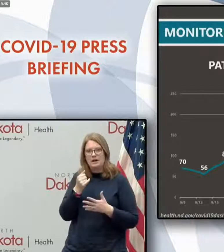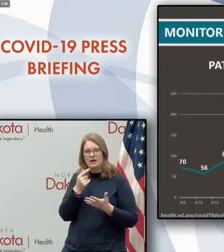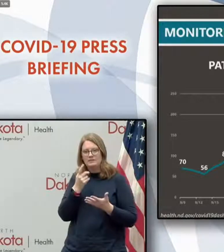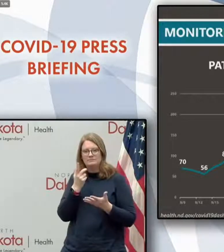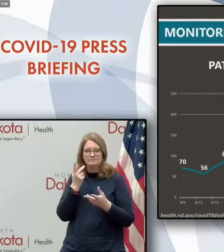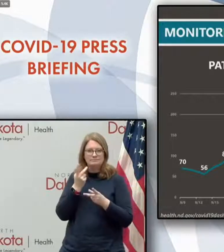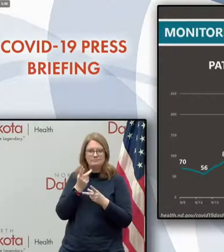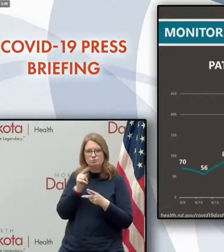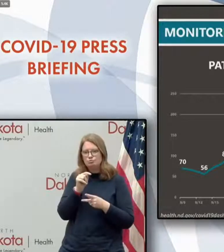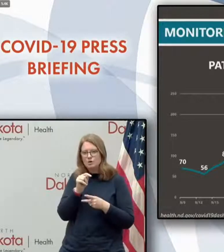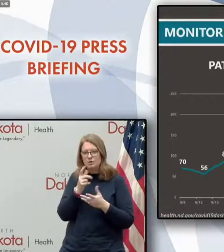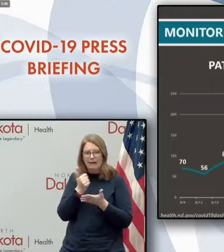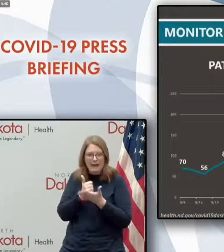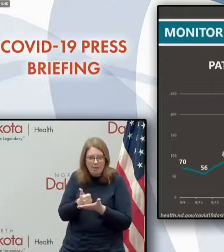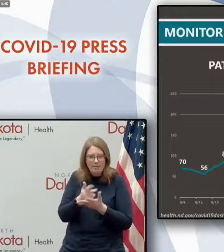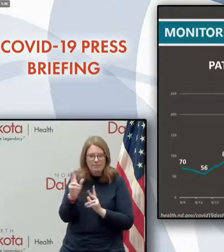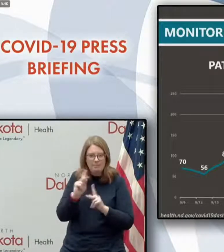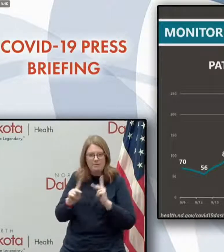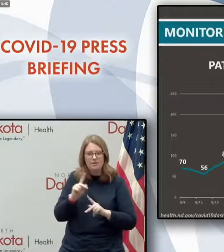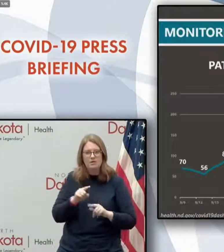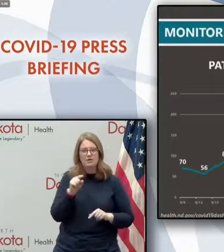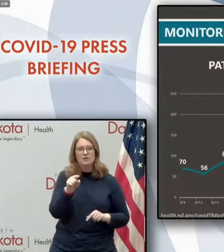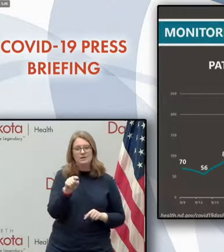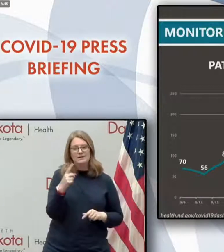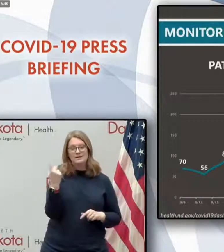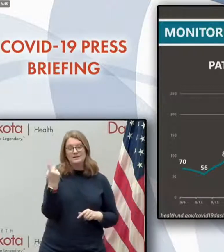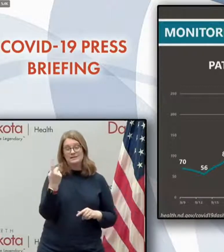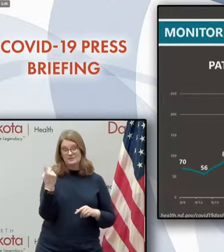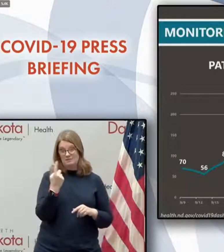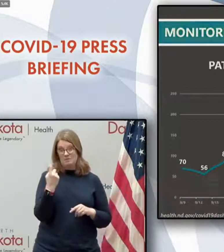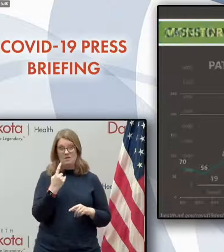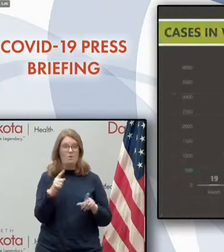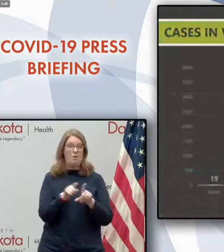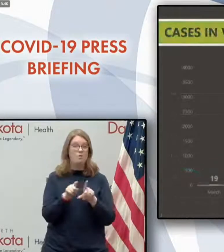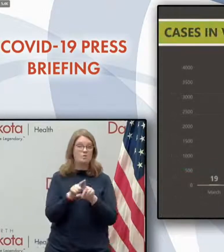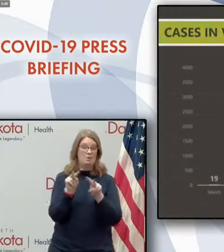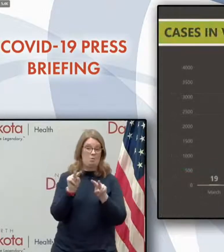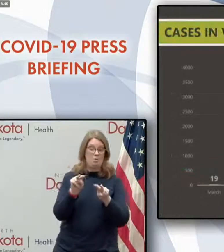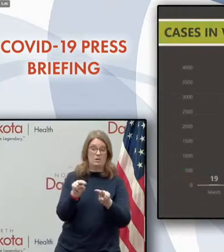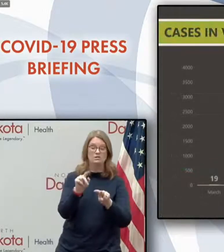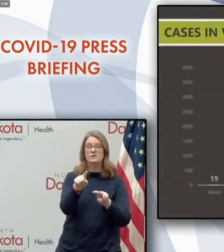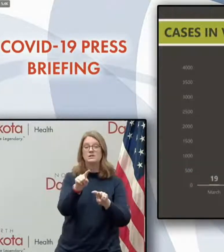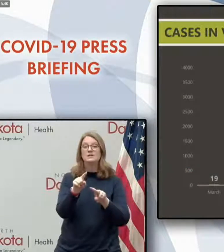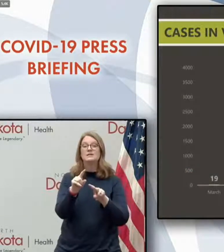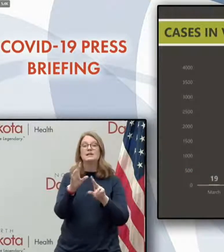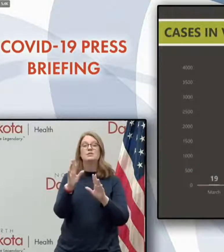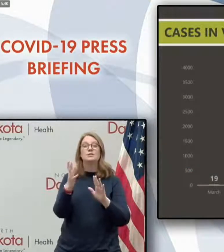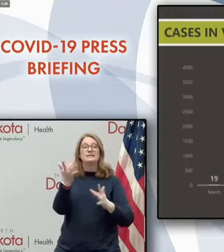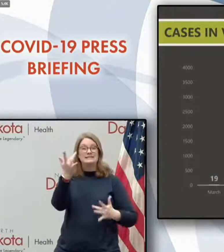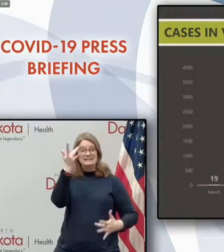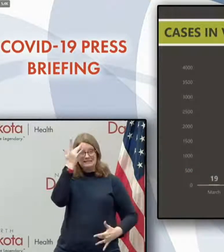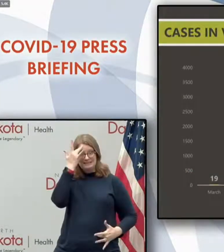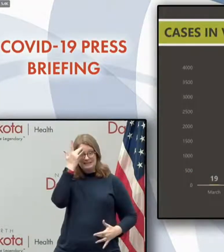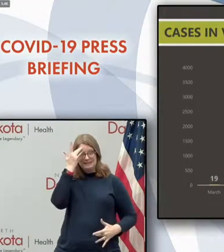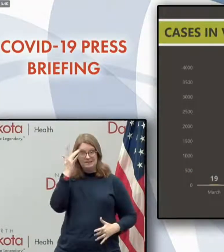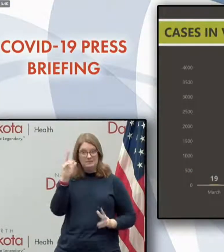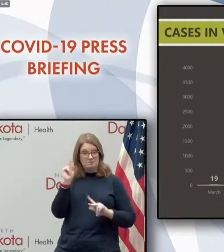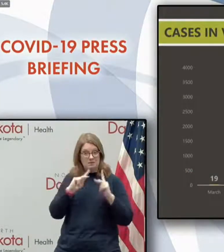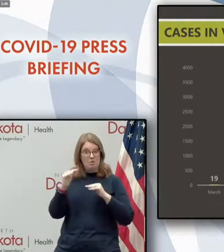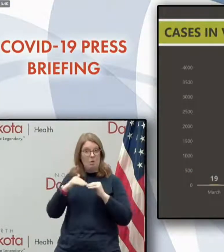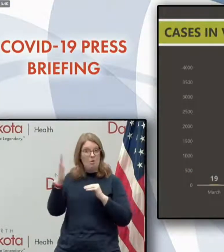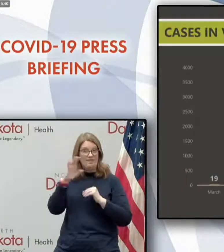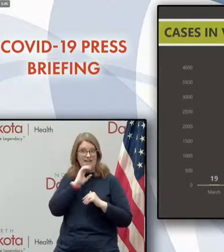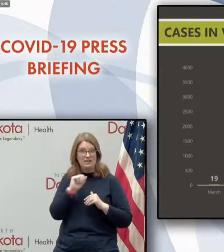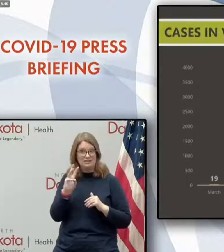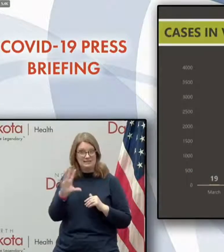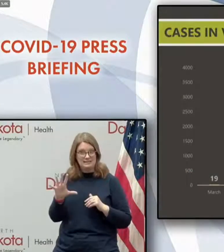let's take another look at another slide. This one is something also we're going to be watching closely. These are active cases over age 65.